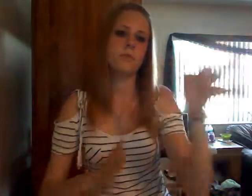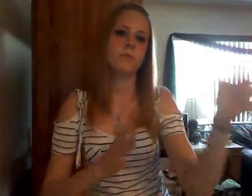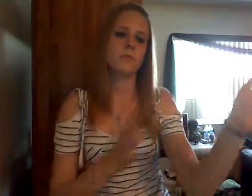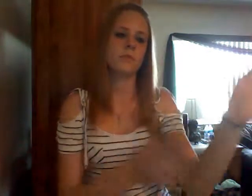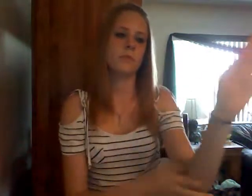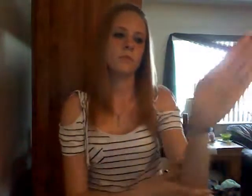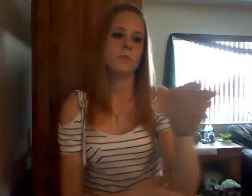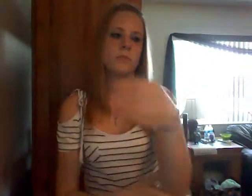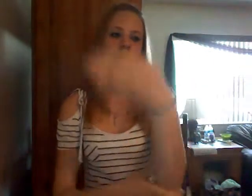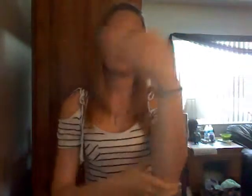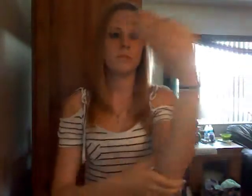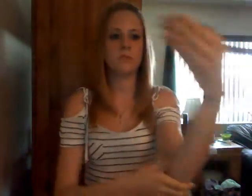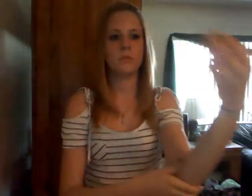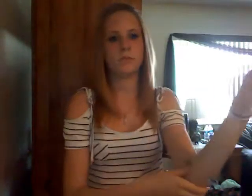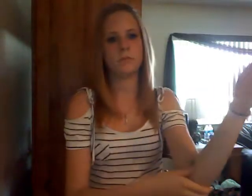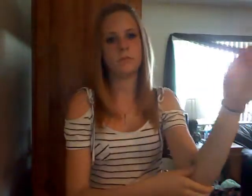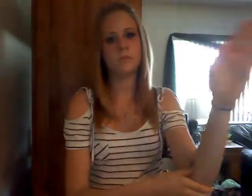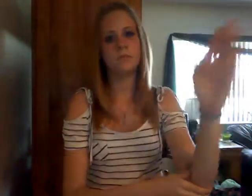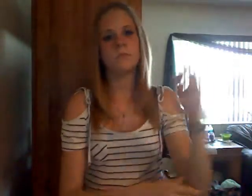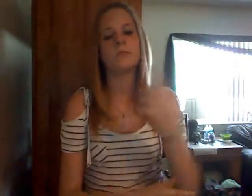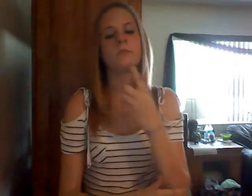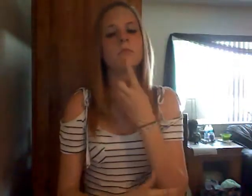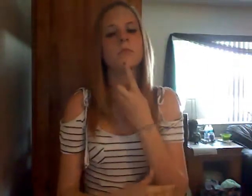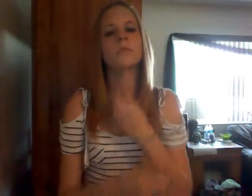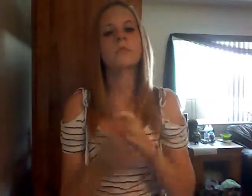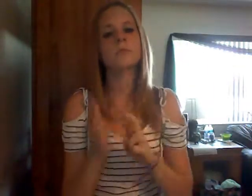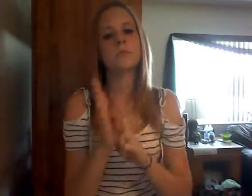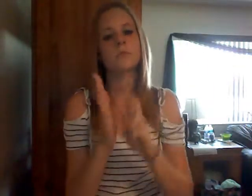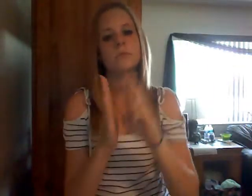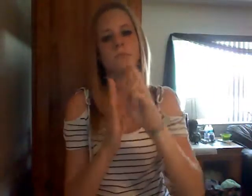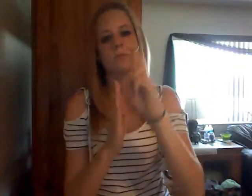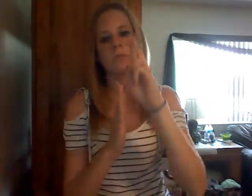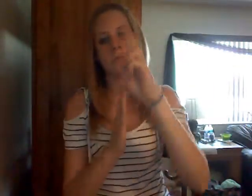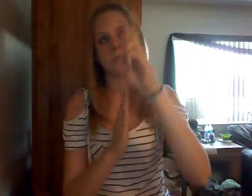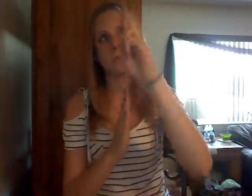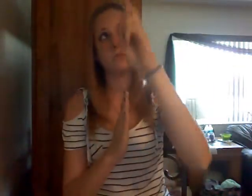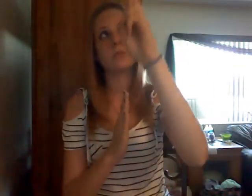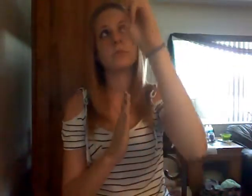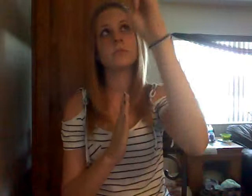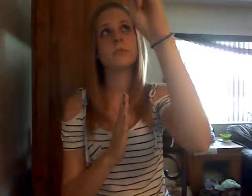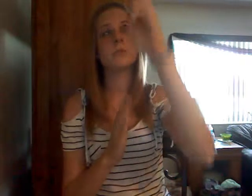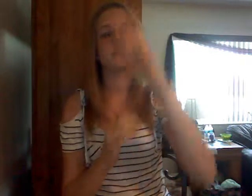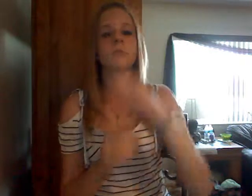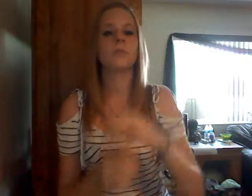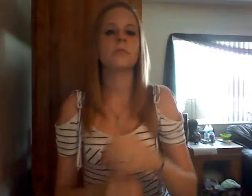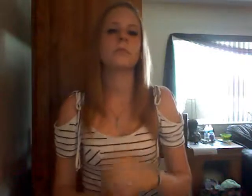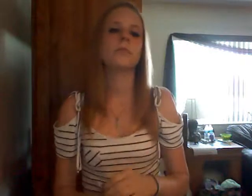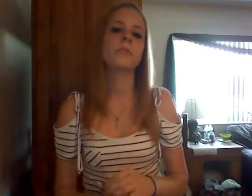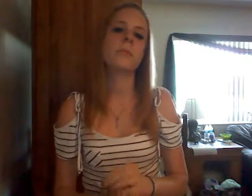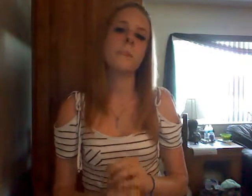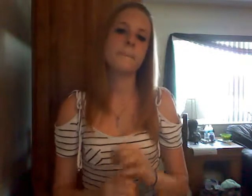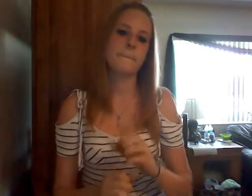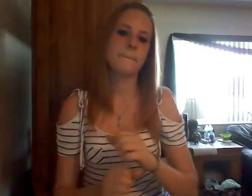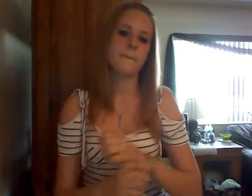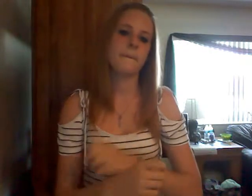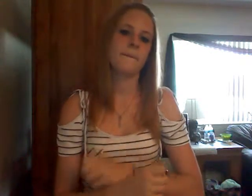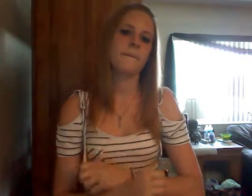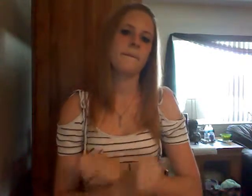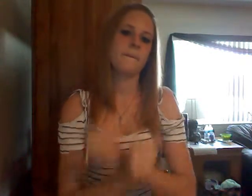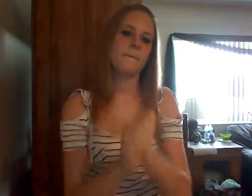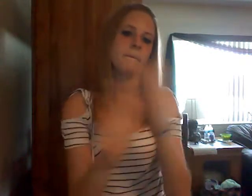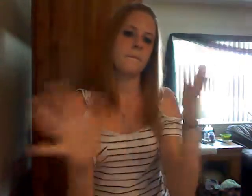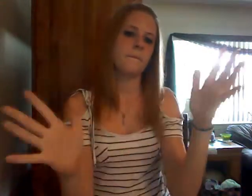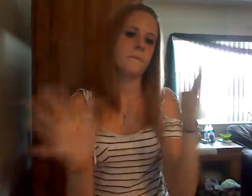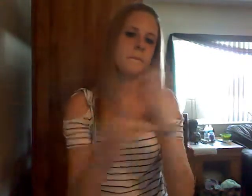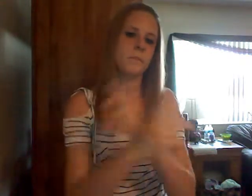streaming? Oh, say can't you see, by the